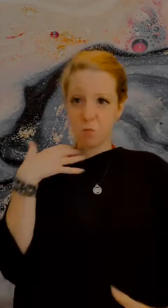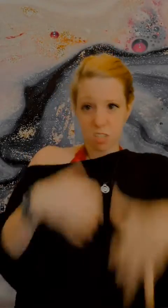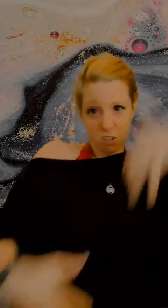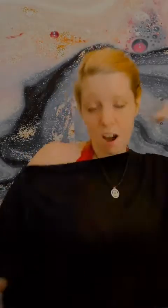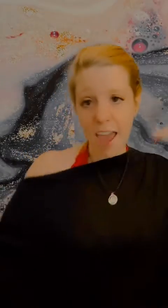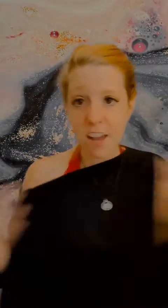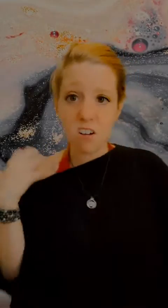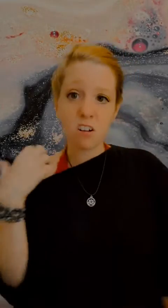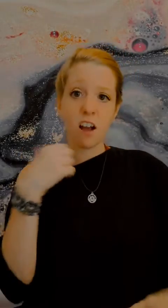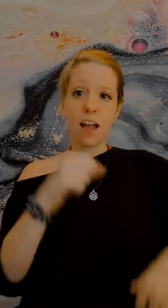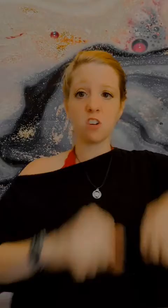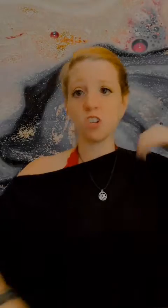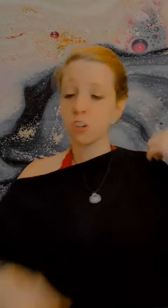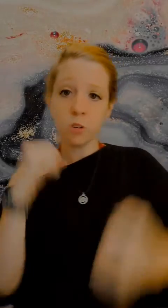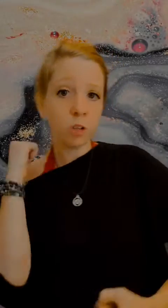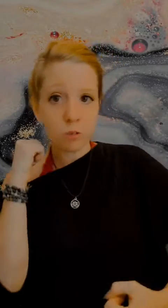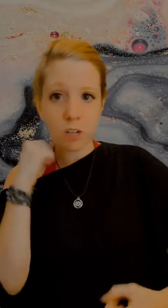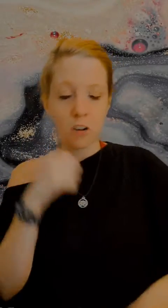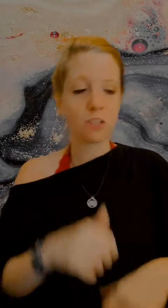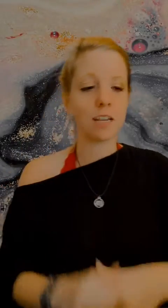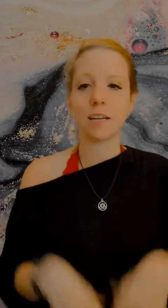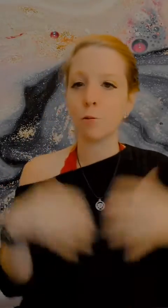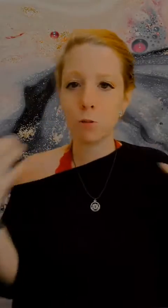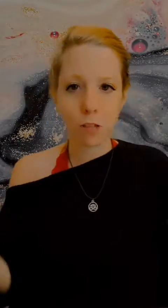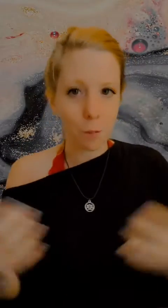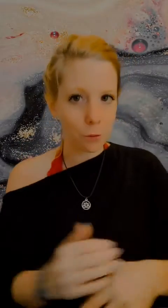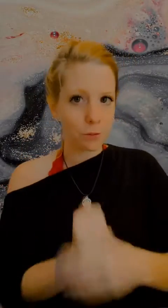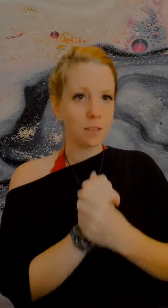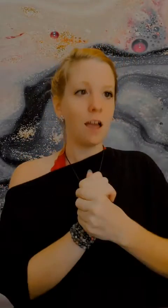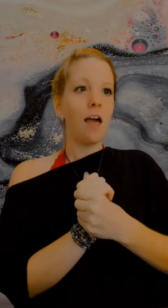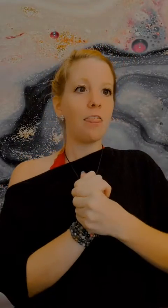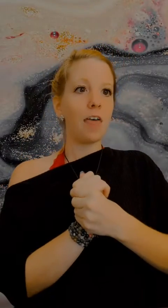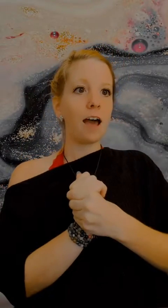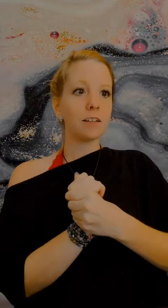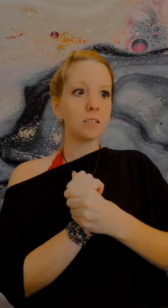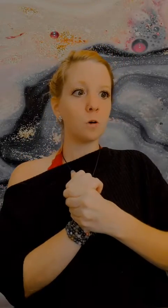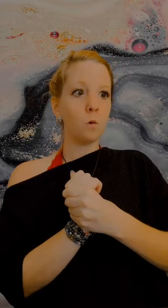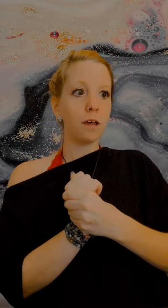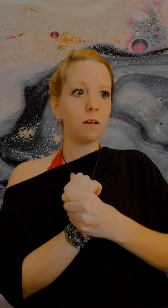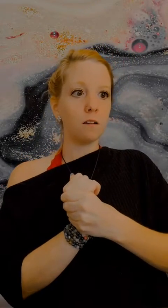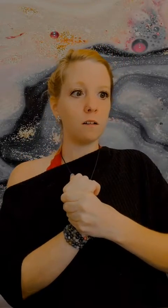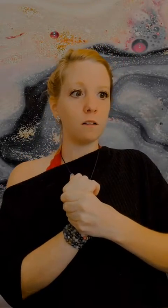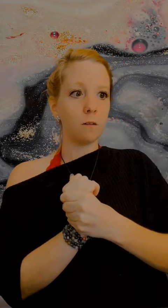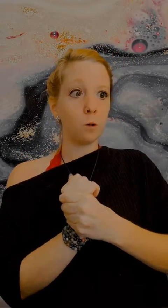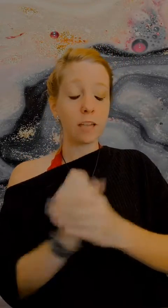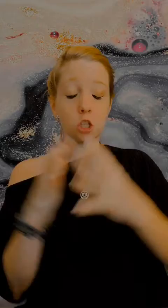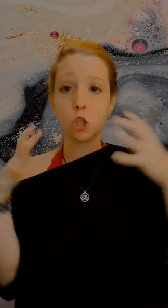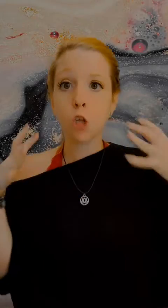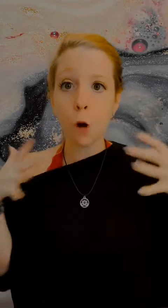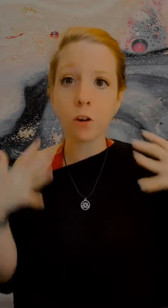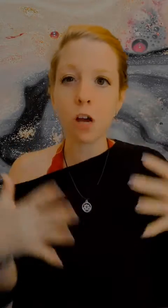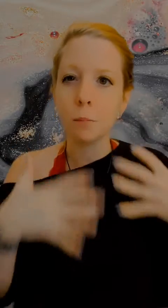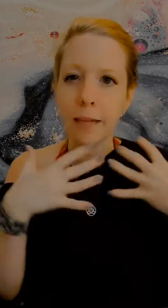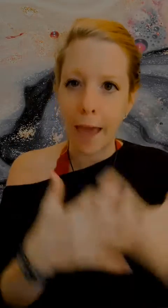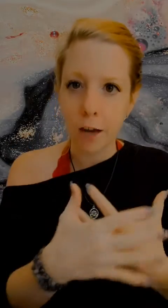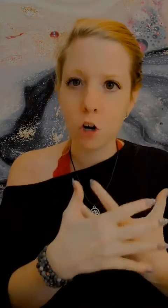into your anger and you don't understand. I work with couples that will get so incredibly angry